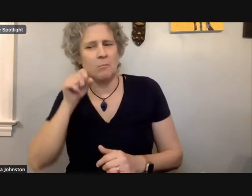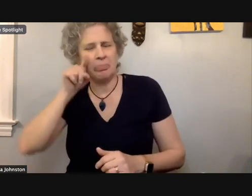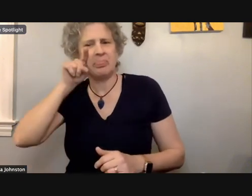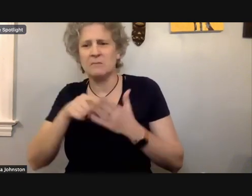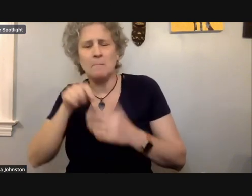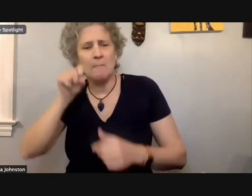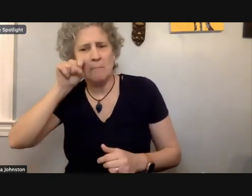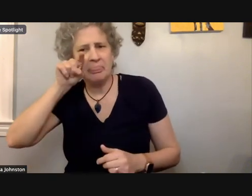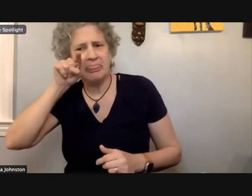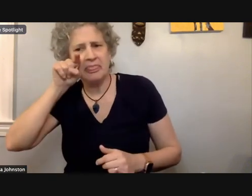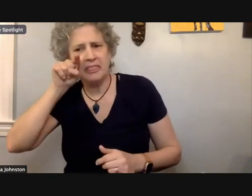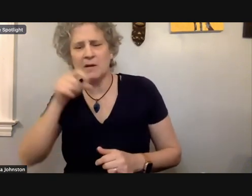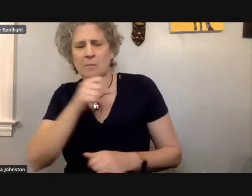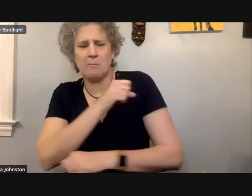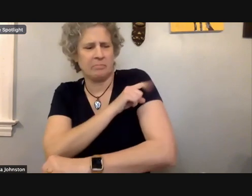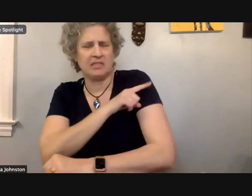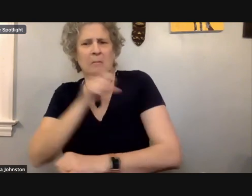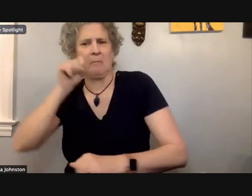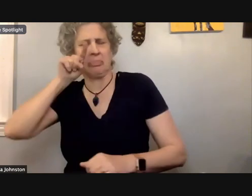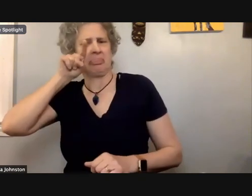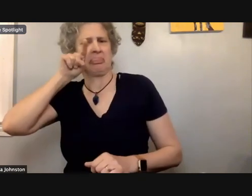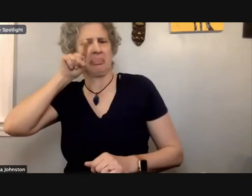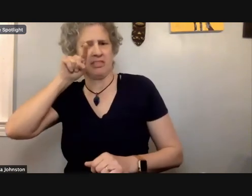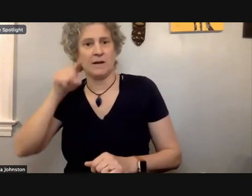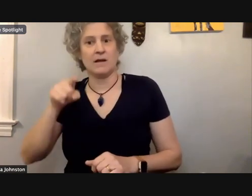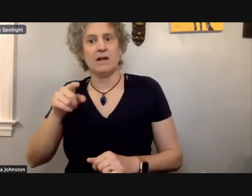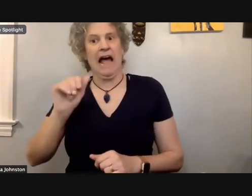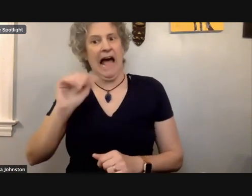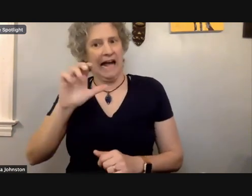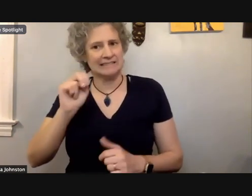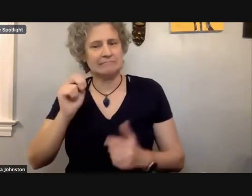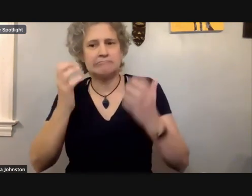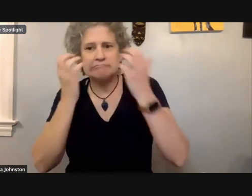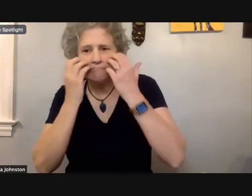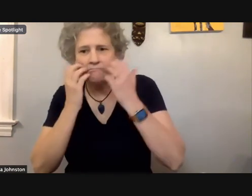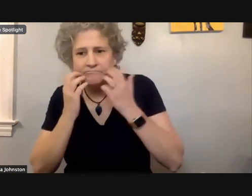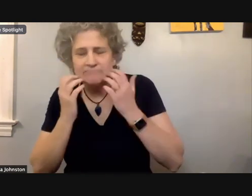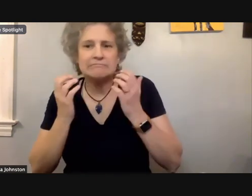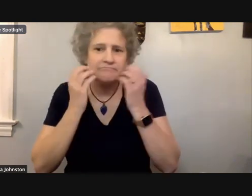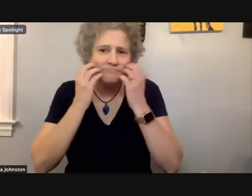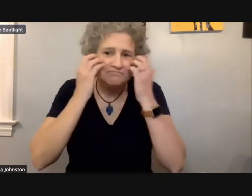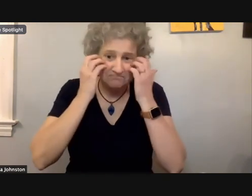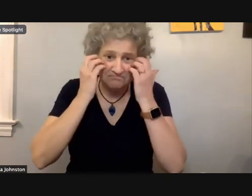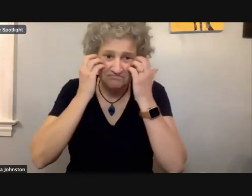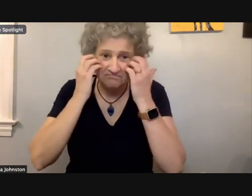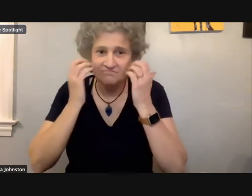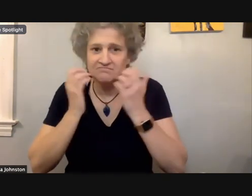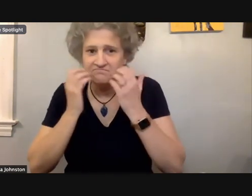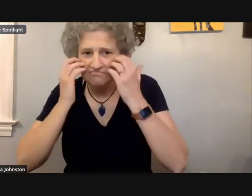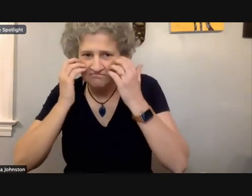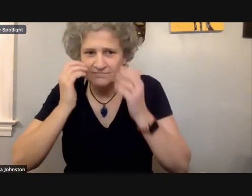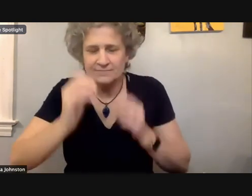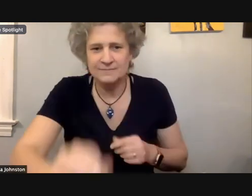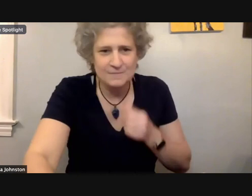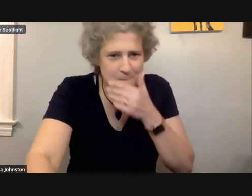Okay. You would fingerspell pimple if you just had one, depending on the location. Acne looks like this.